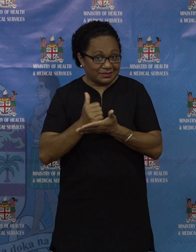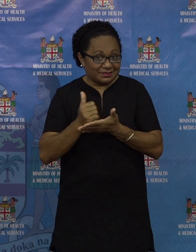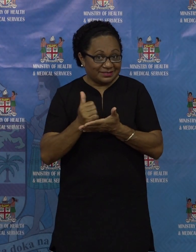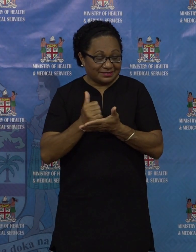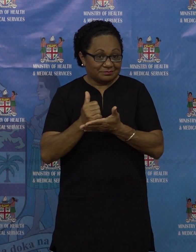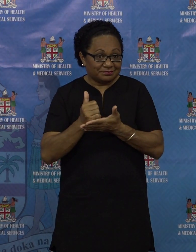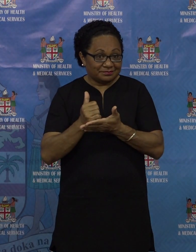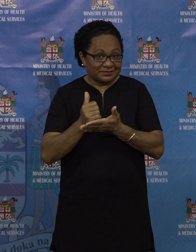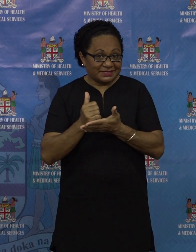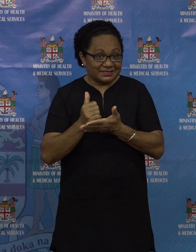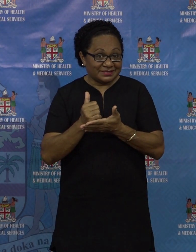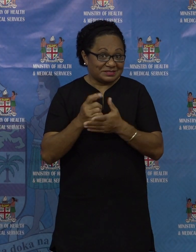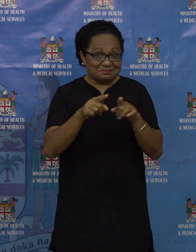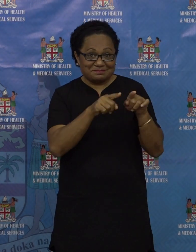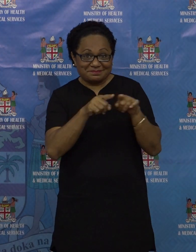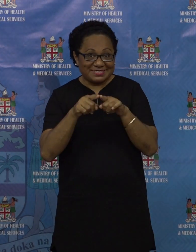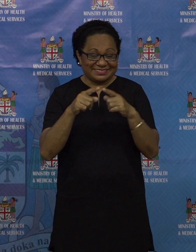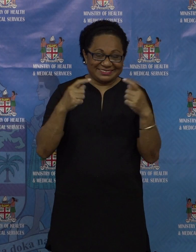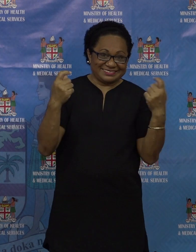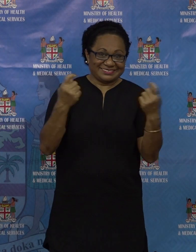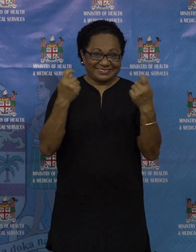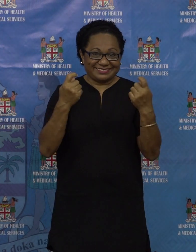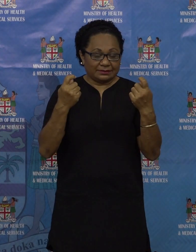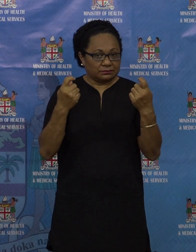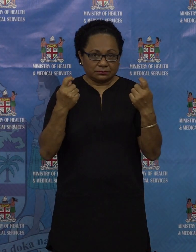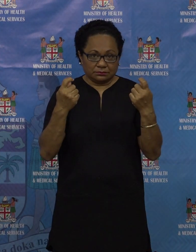not celebratory news.